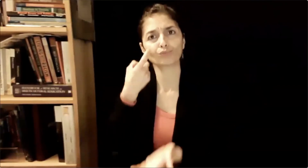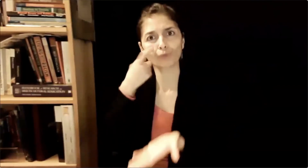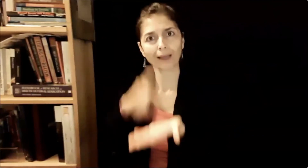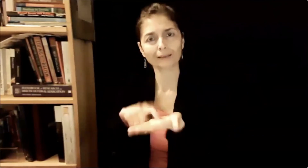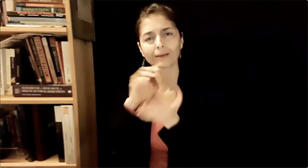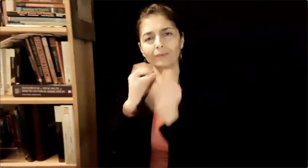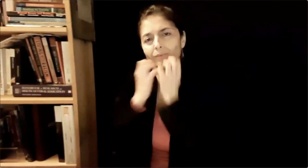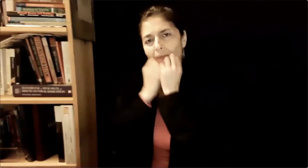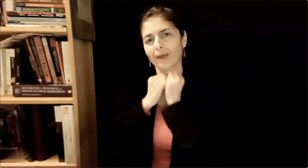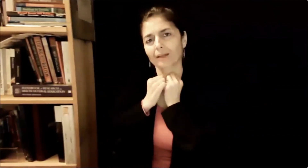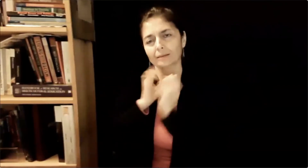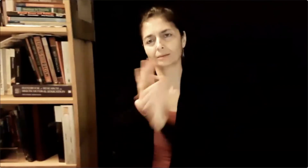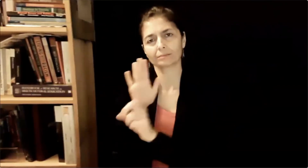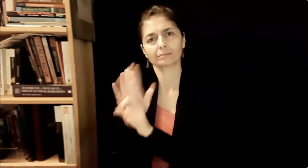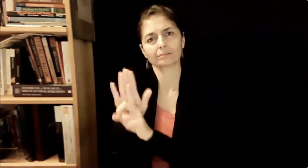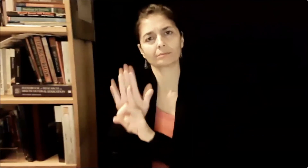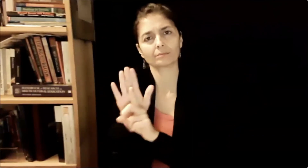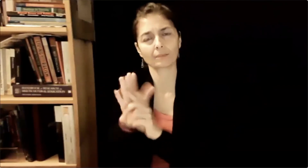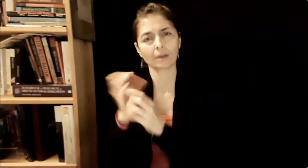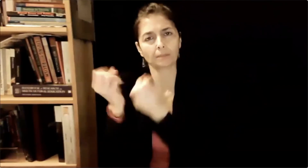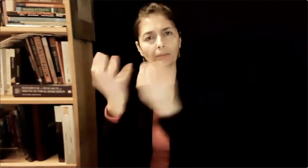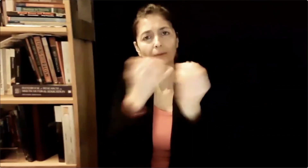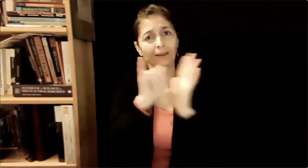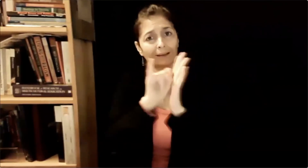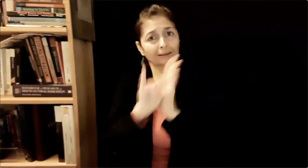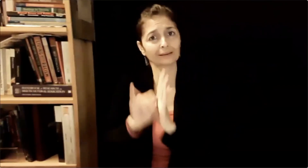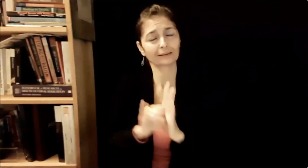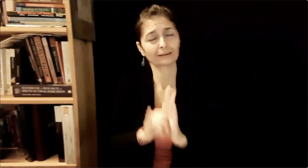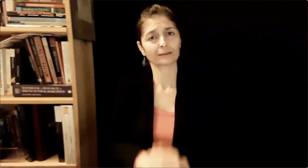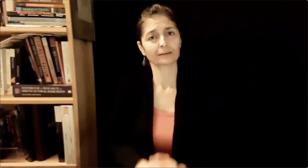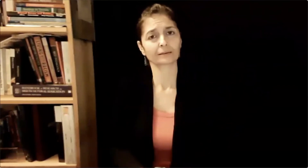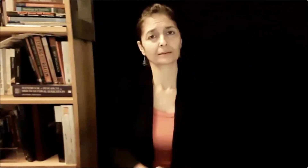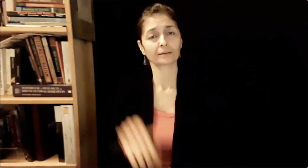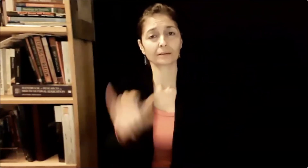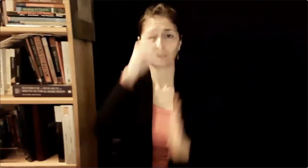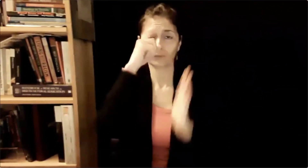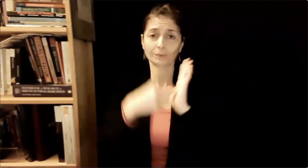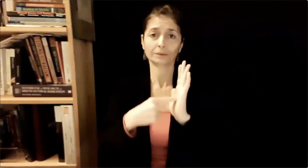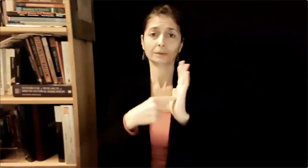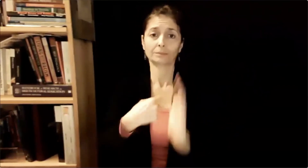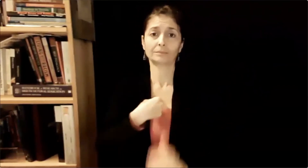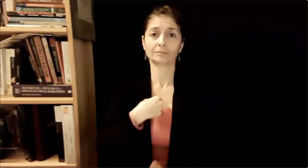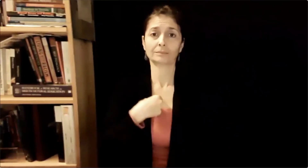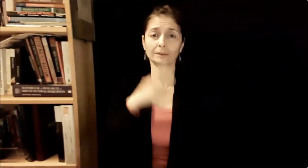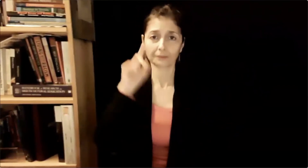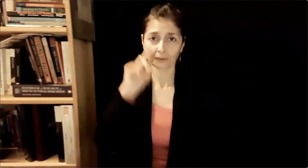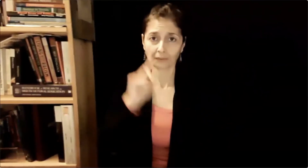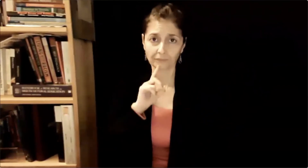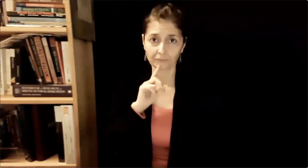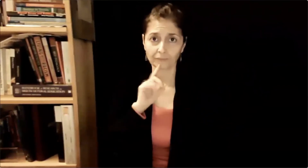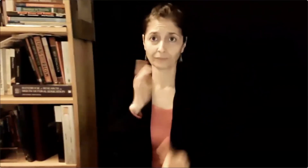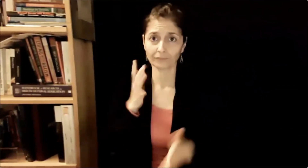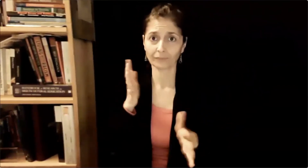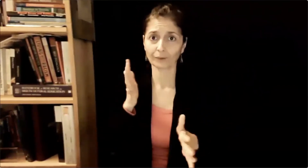order to recognize and value their multiple identities. For example, I'm not just